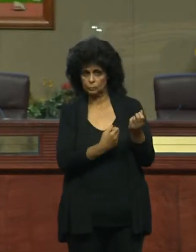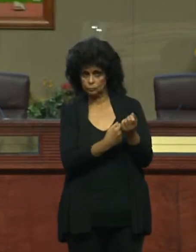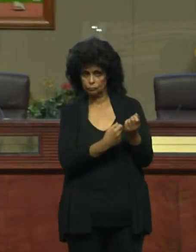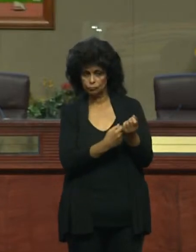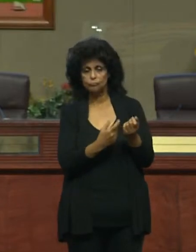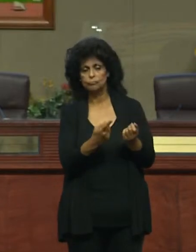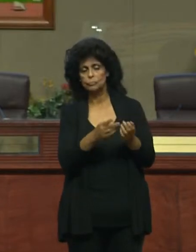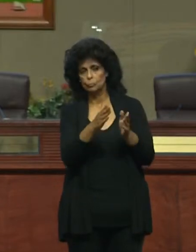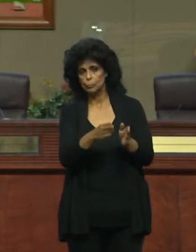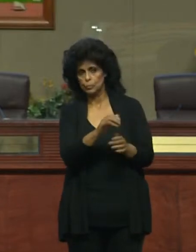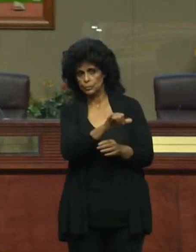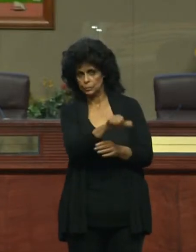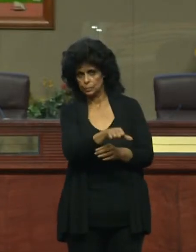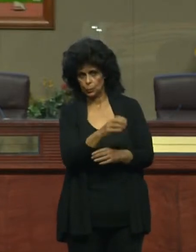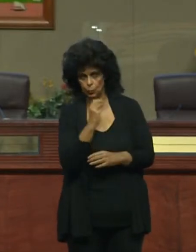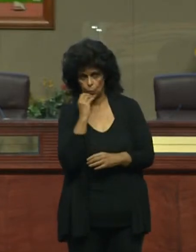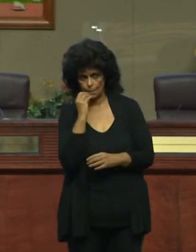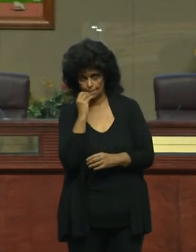program,